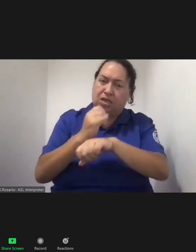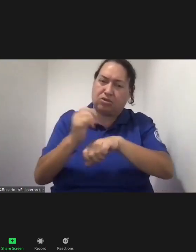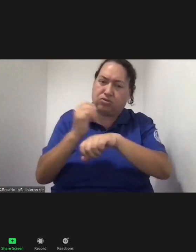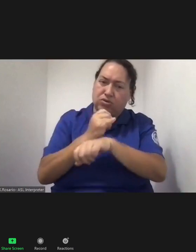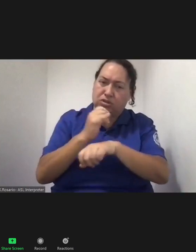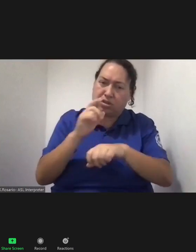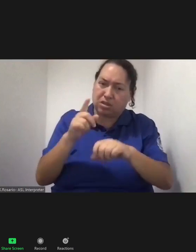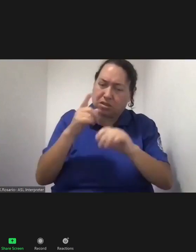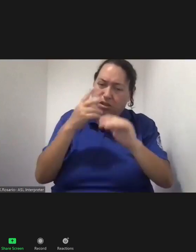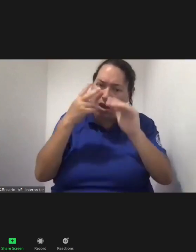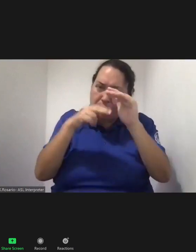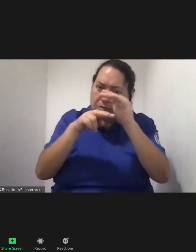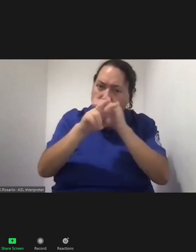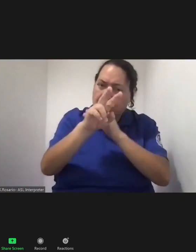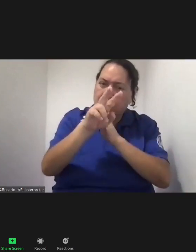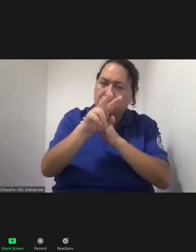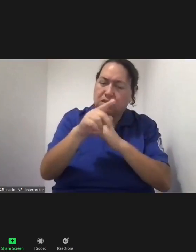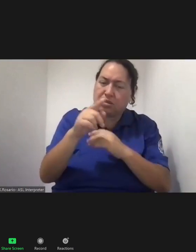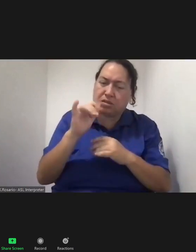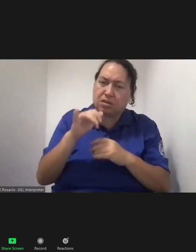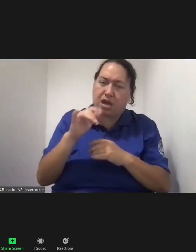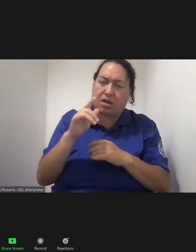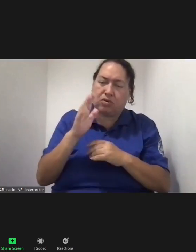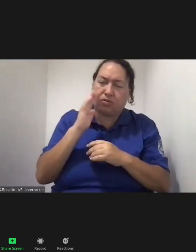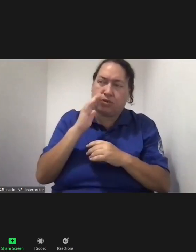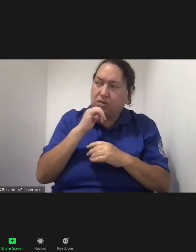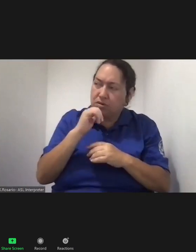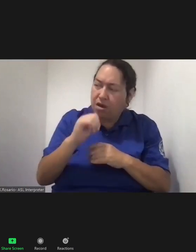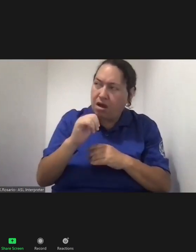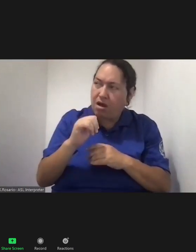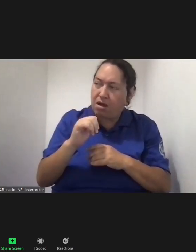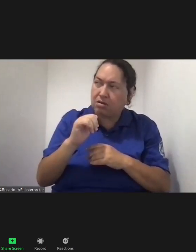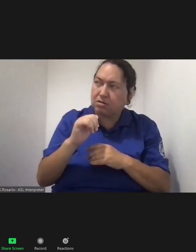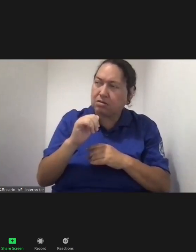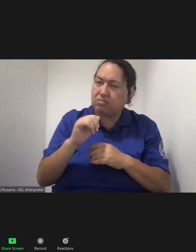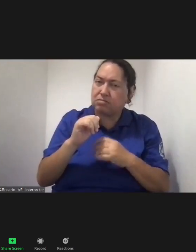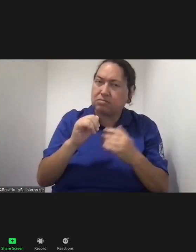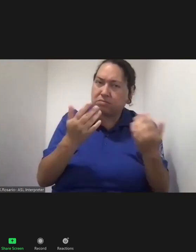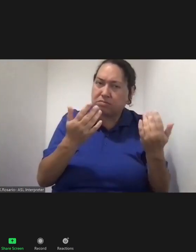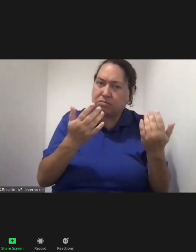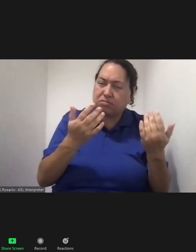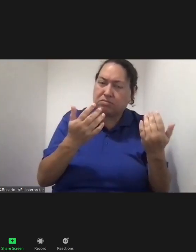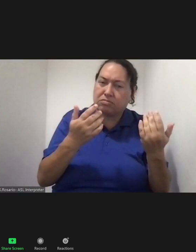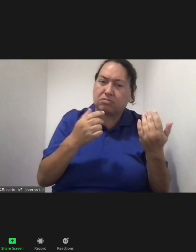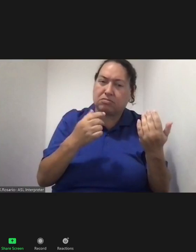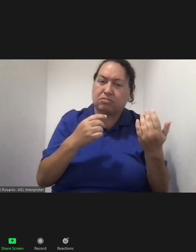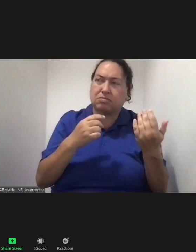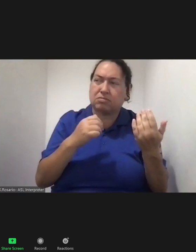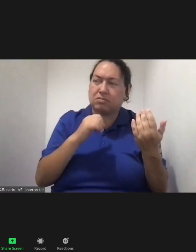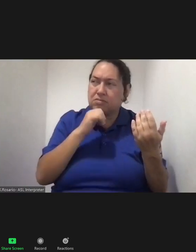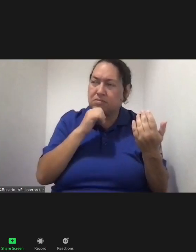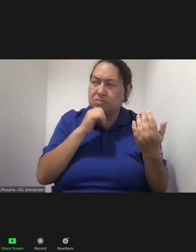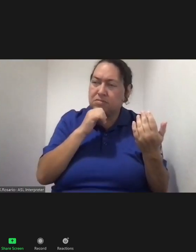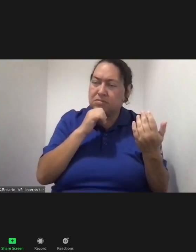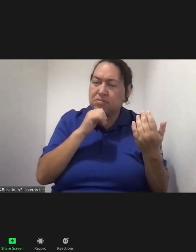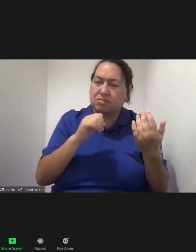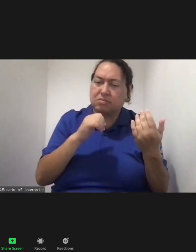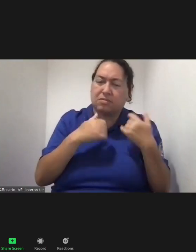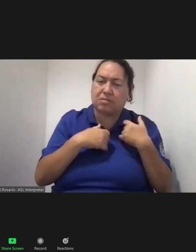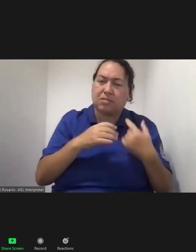predicting that it probably won't even be of substantial travel to